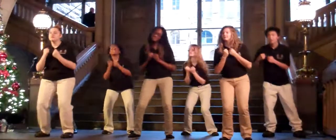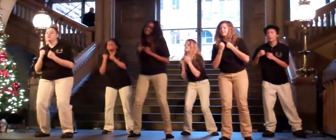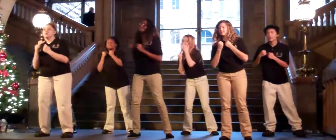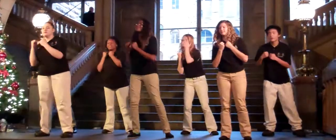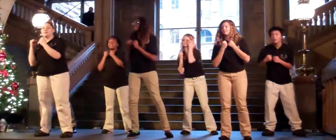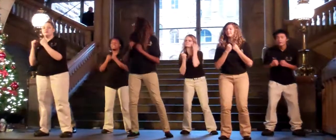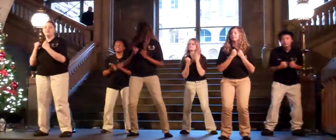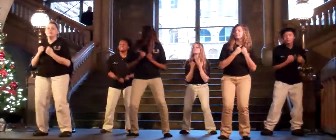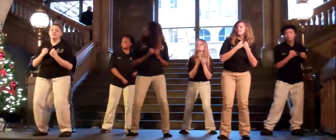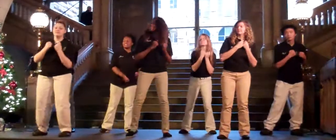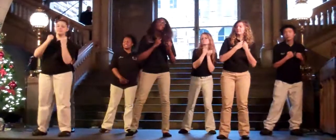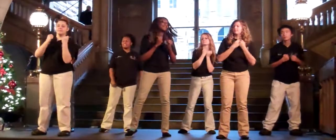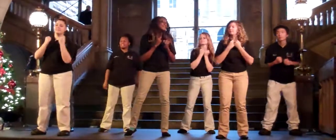right